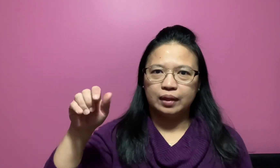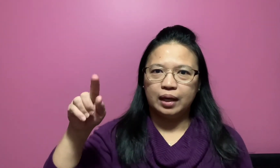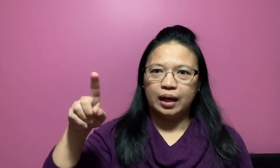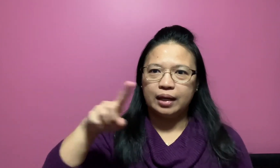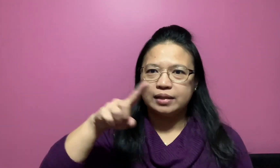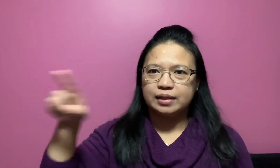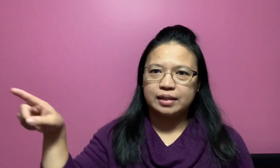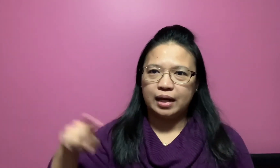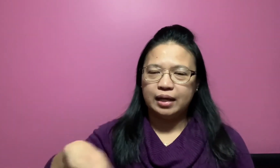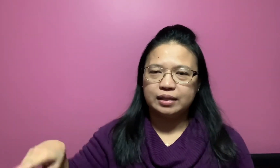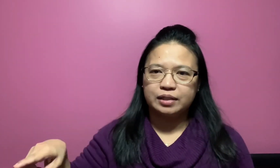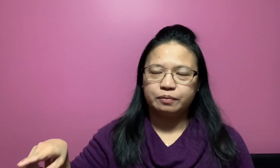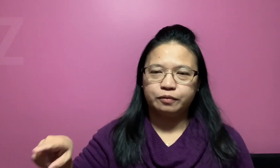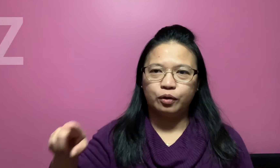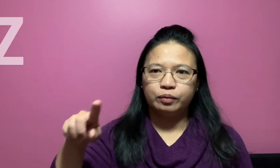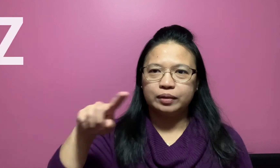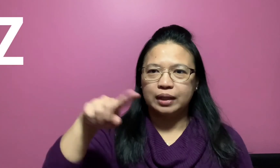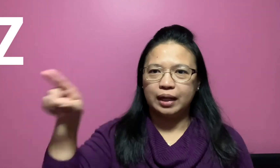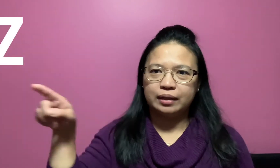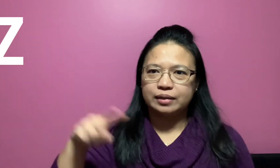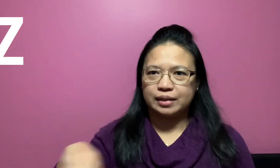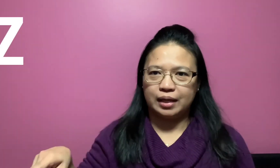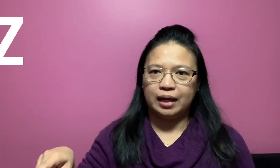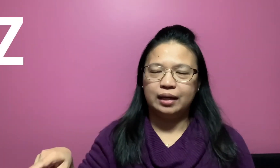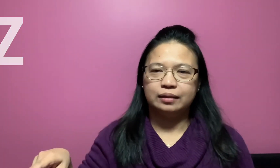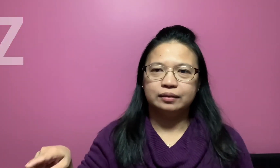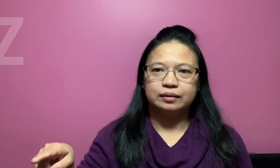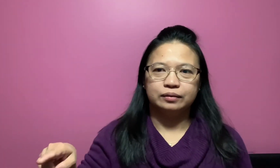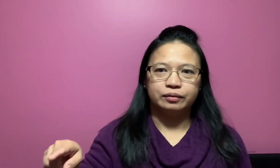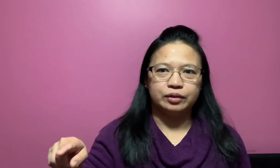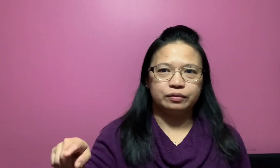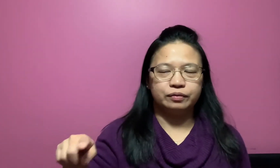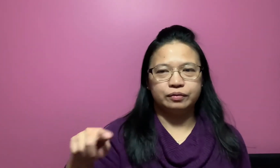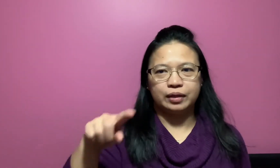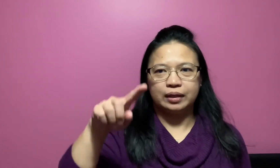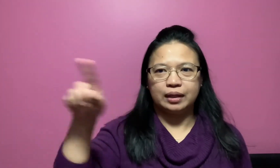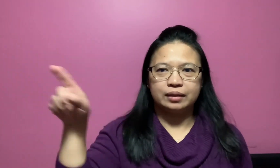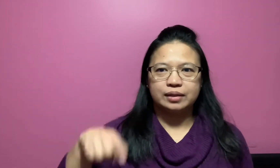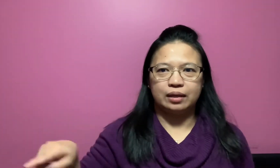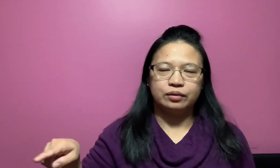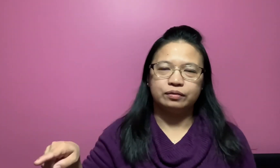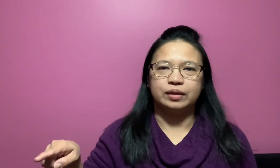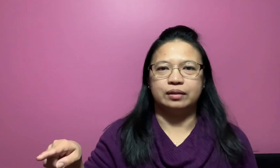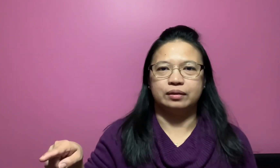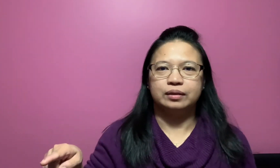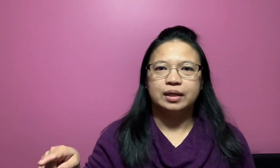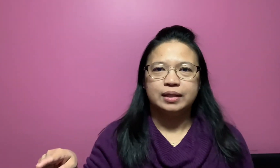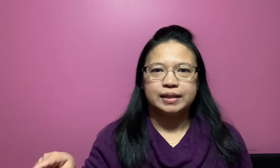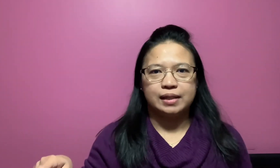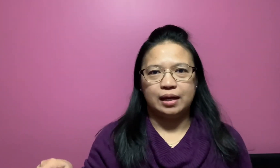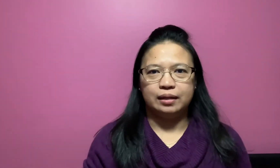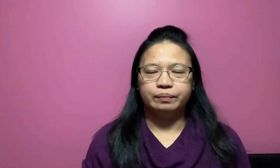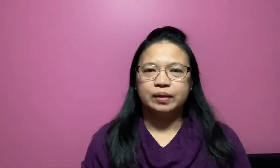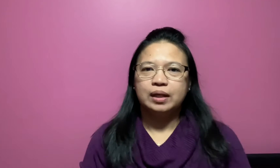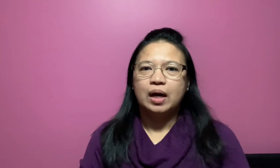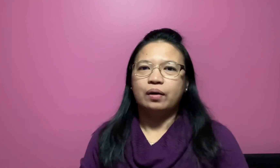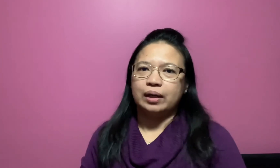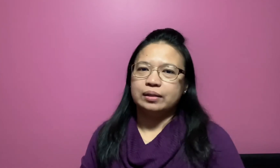And Z. Just form the letter Z with your, write the letter Z on your finger. Z. Okay,